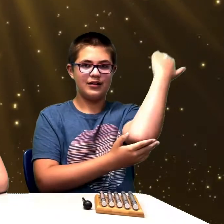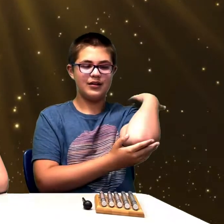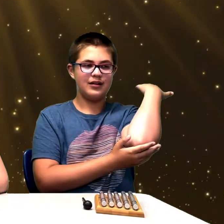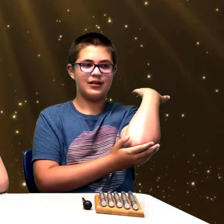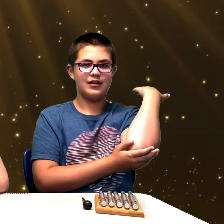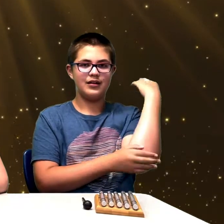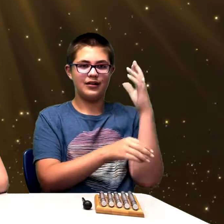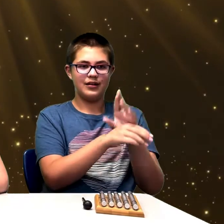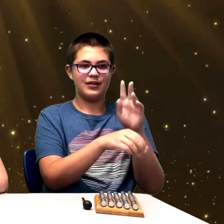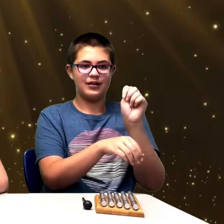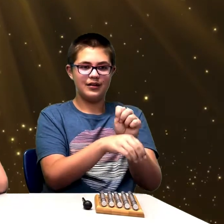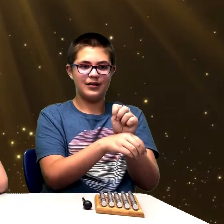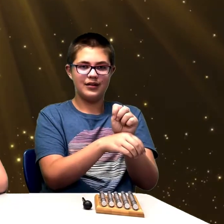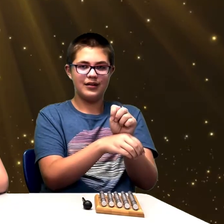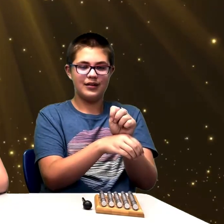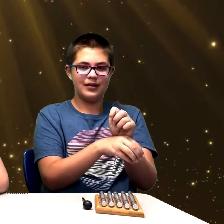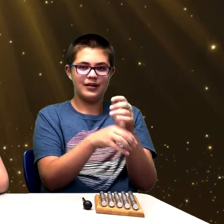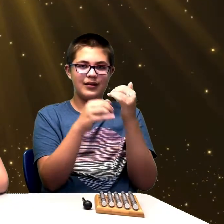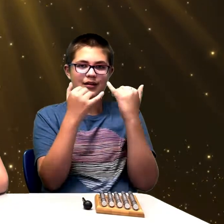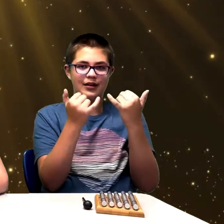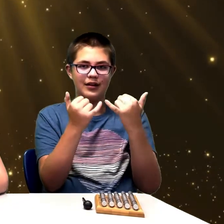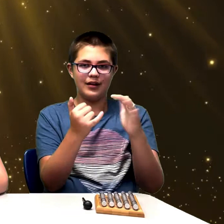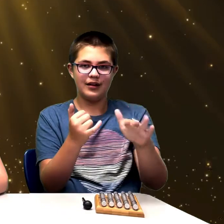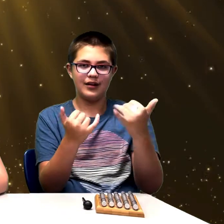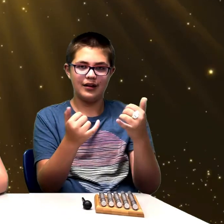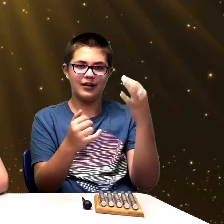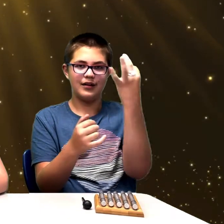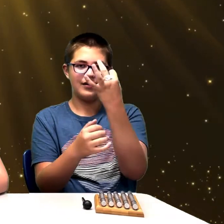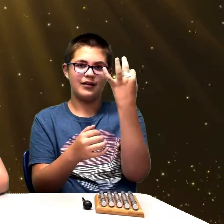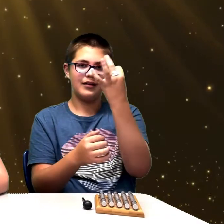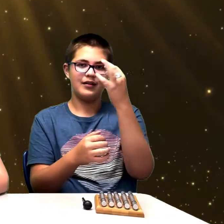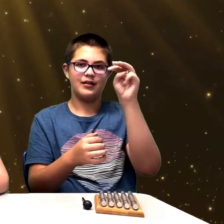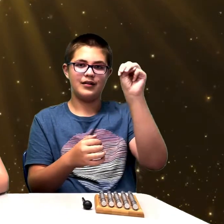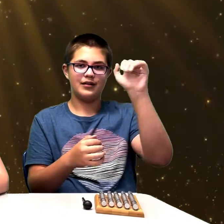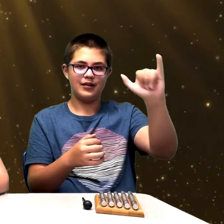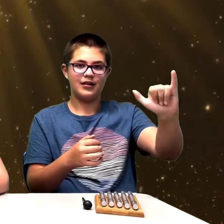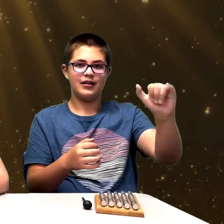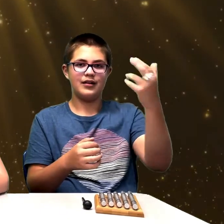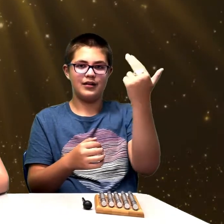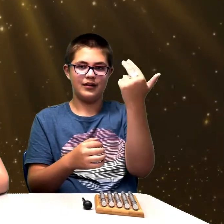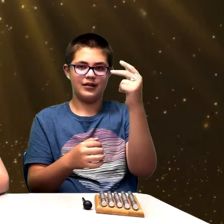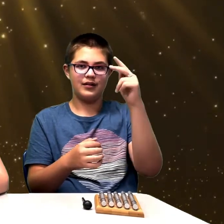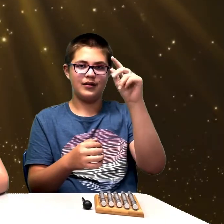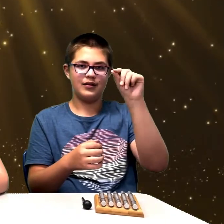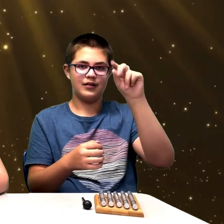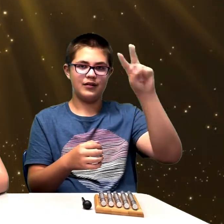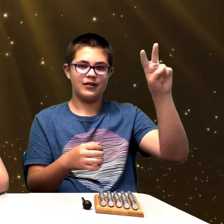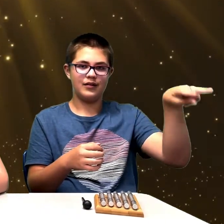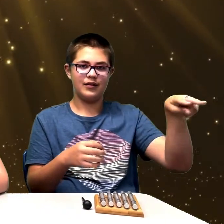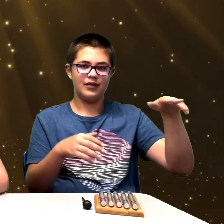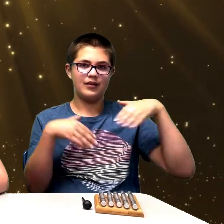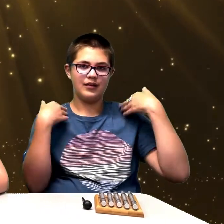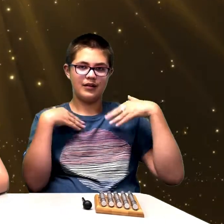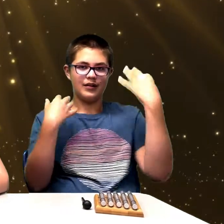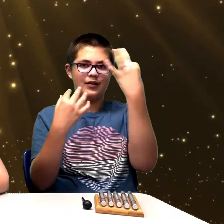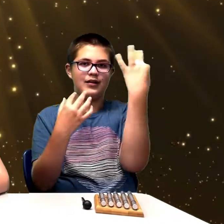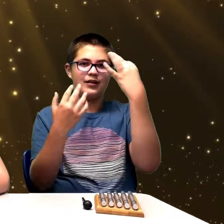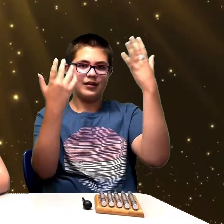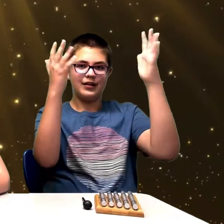Good morning, Raymond Temple. Today is Friday, May 13th, 2022. Happy Friday,